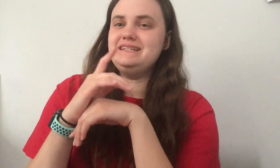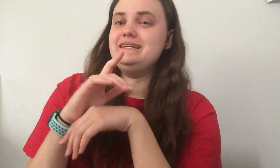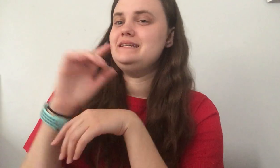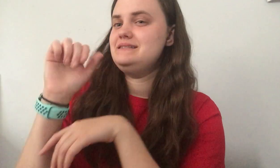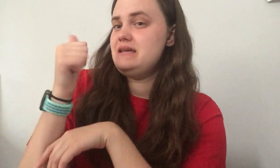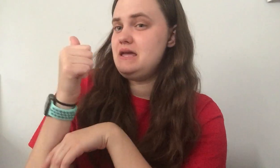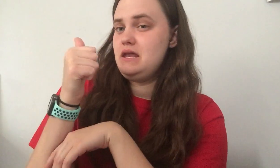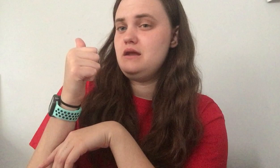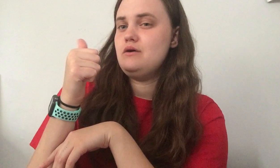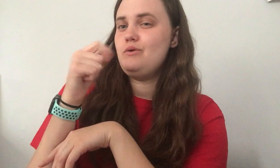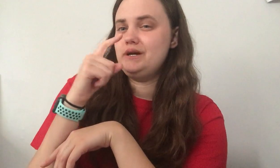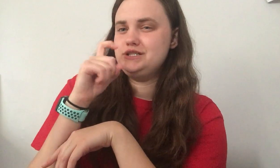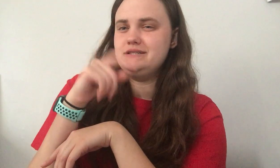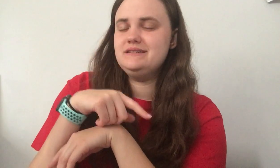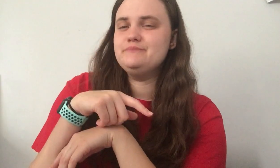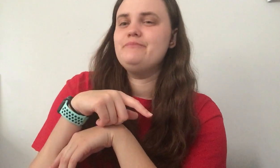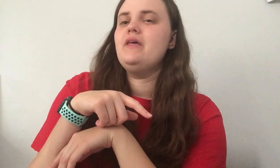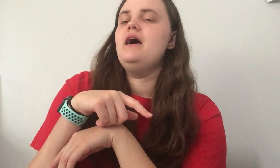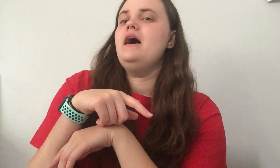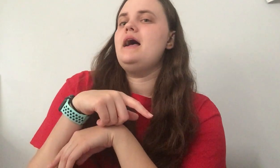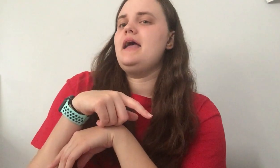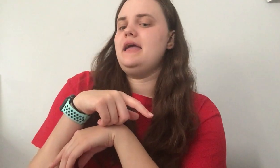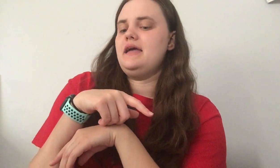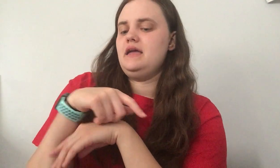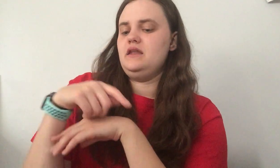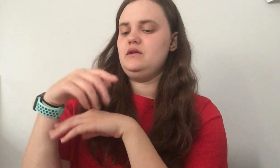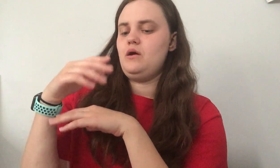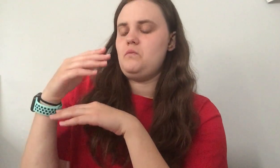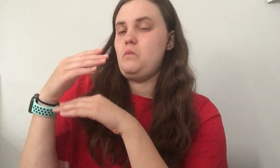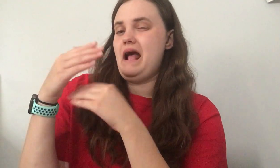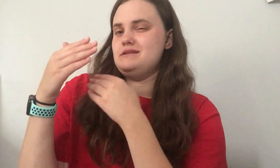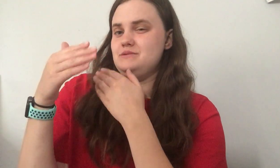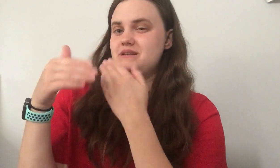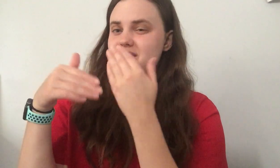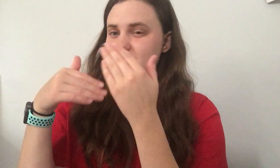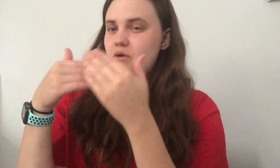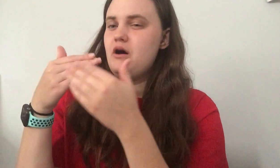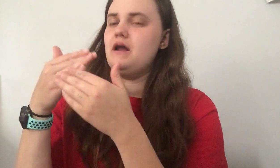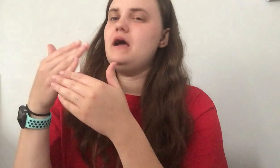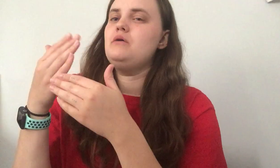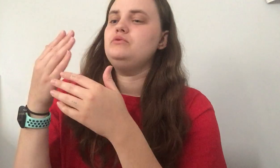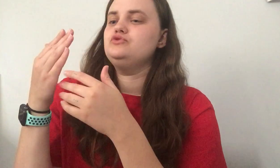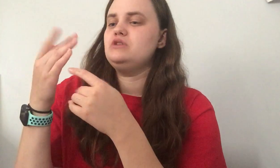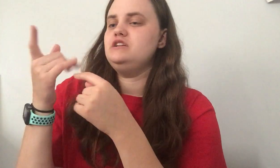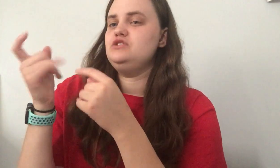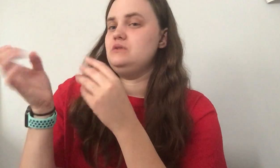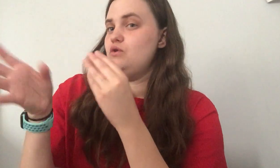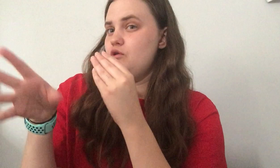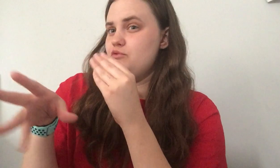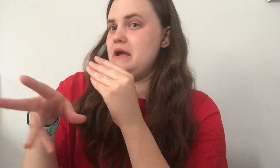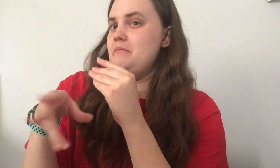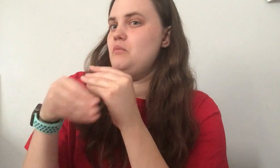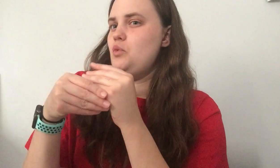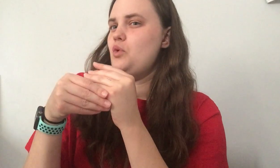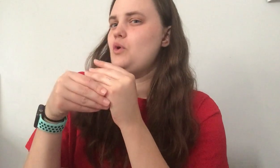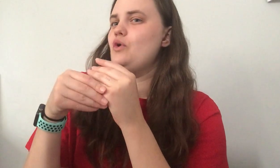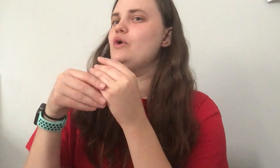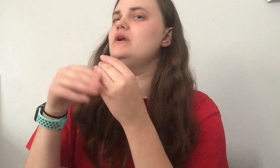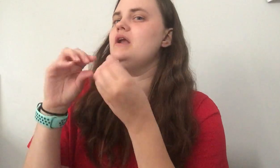did 10 questions. And as we continue on, I will try to incorporate more